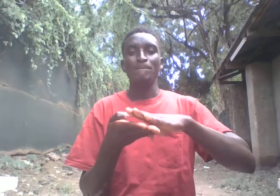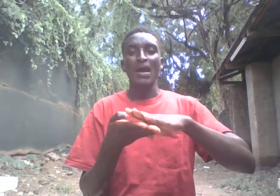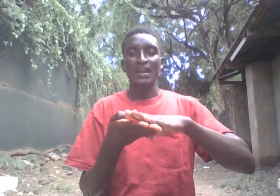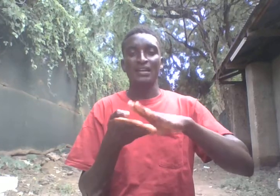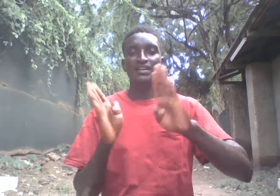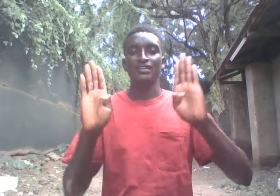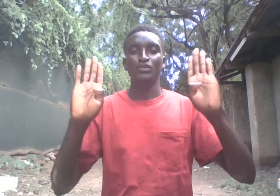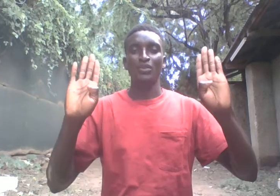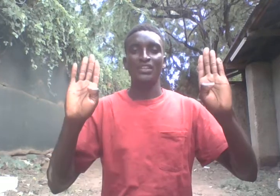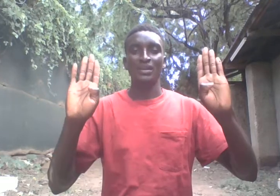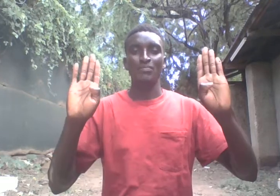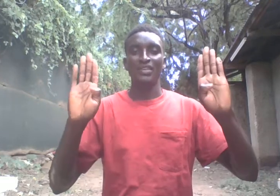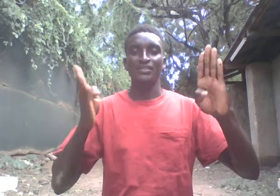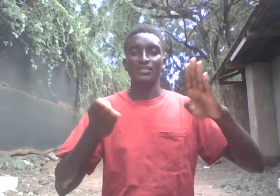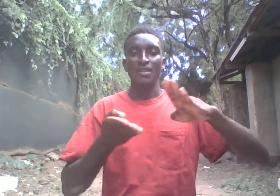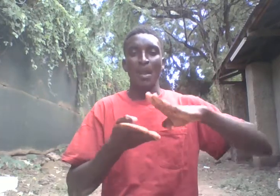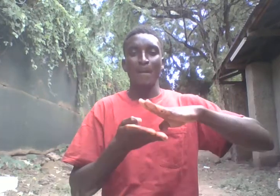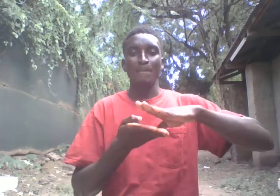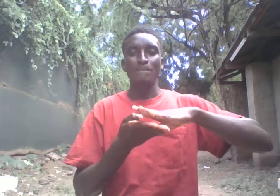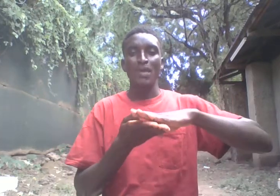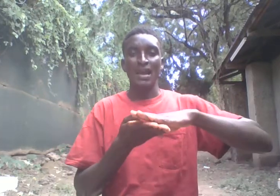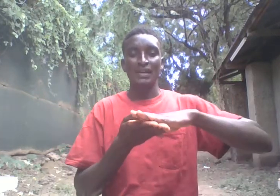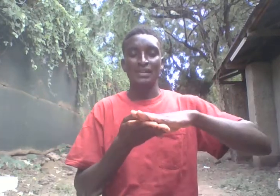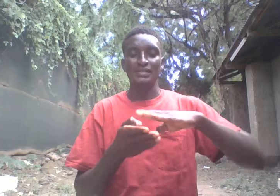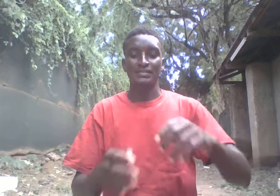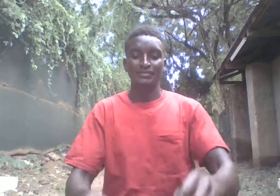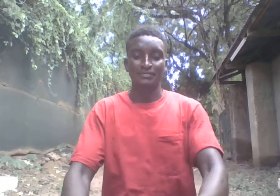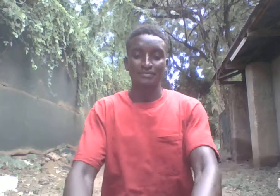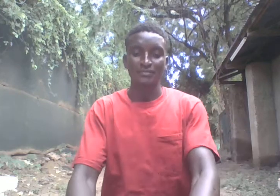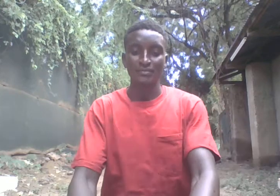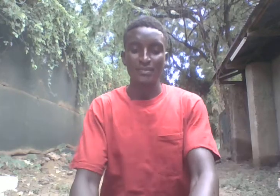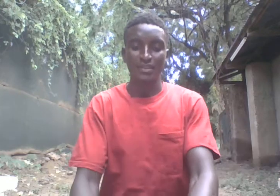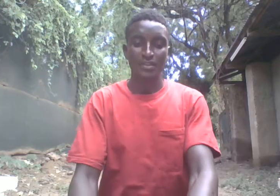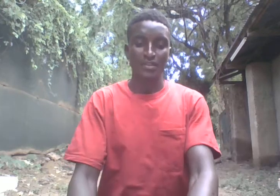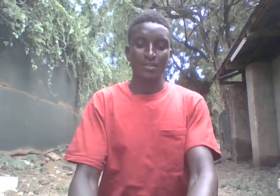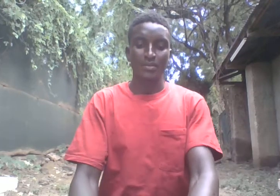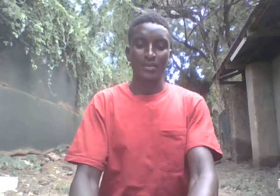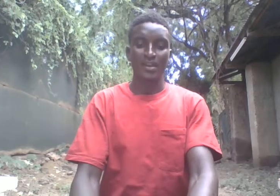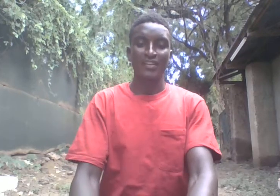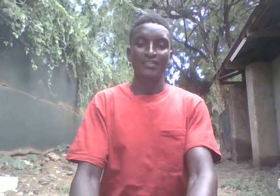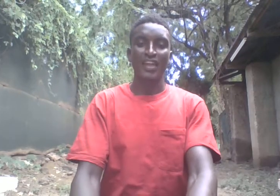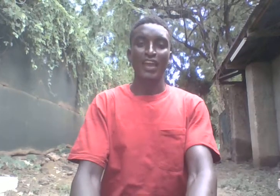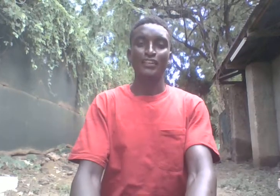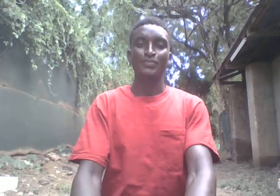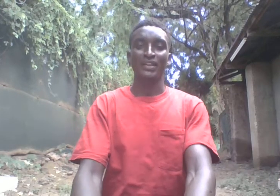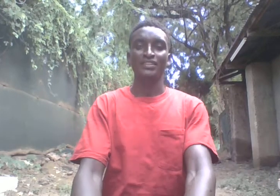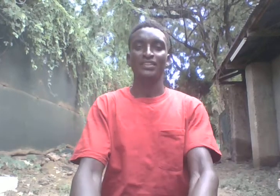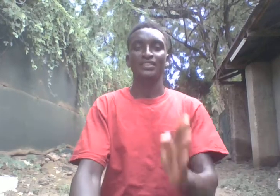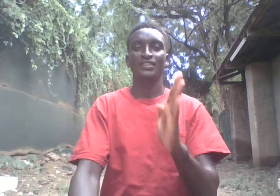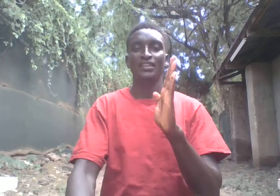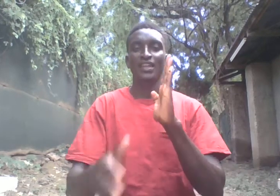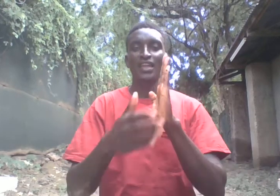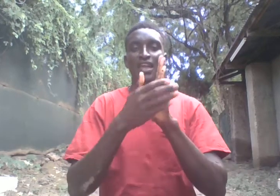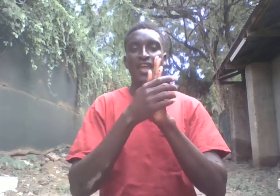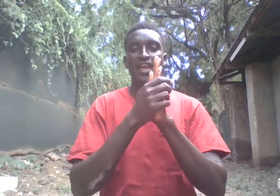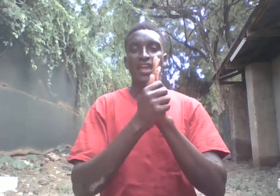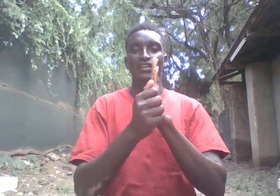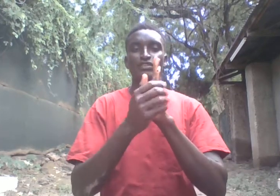Bank. Two letter B. Bank. We have expert.